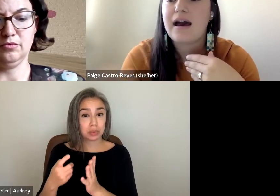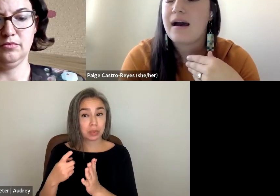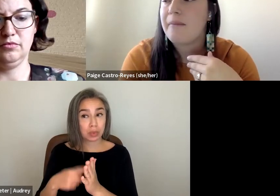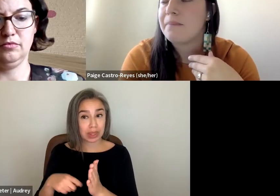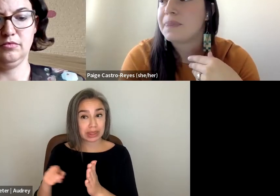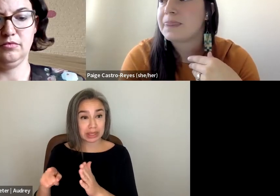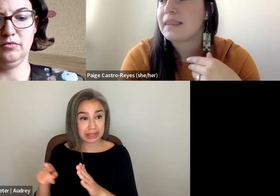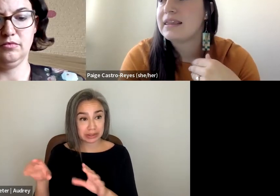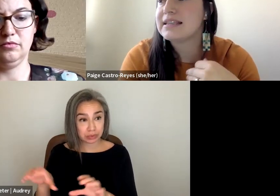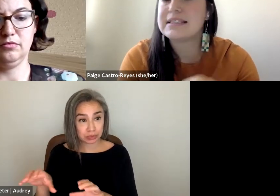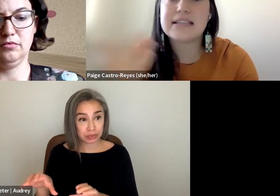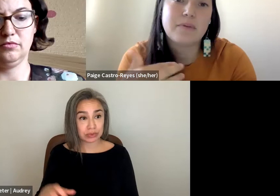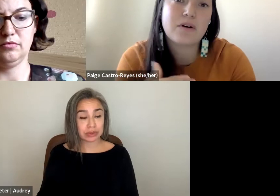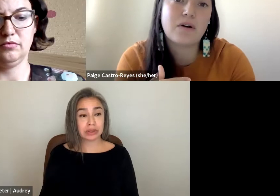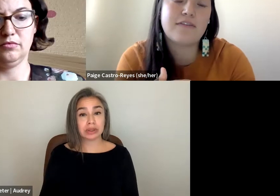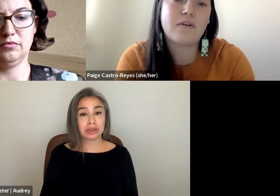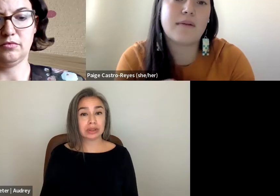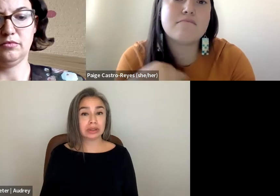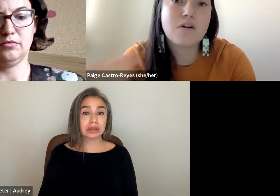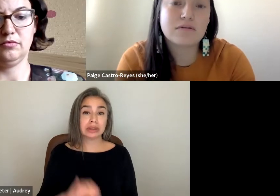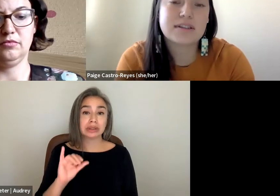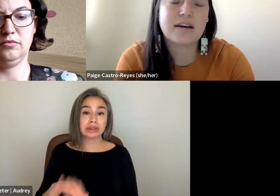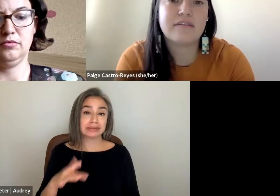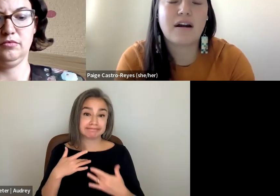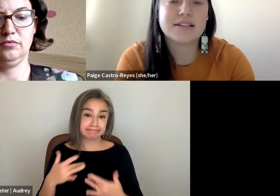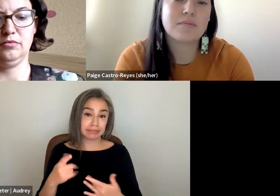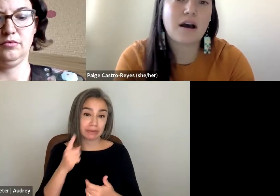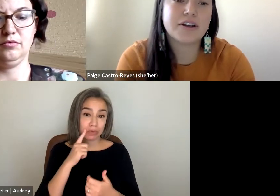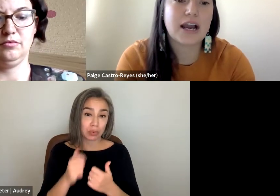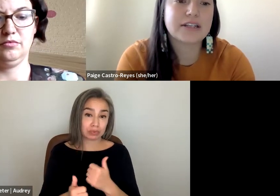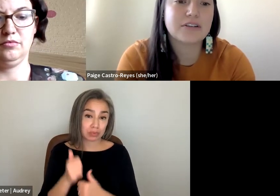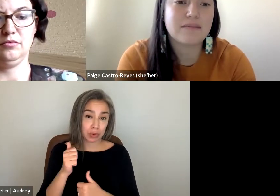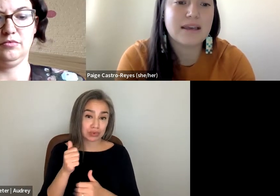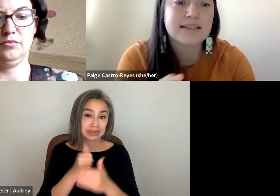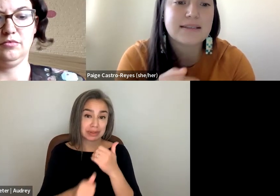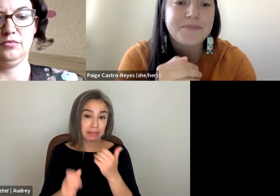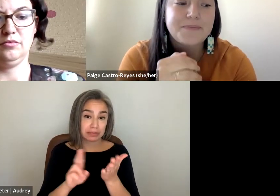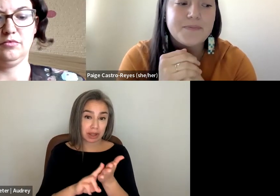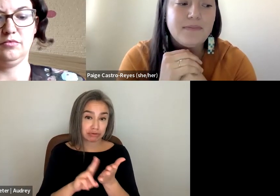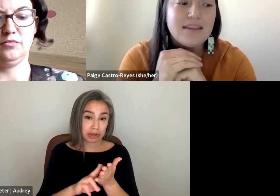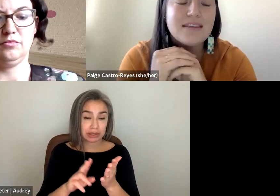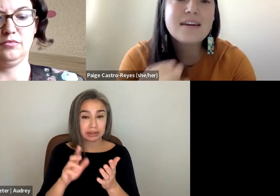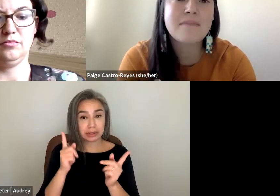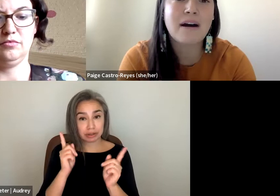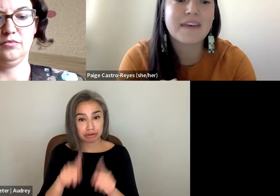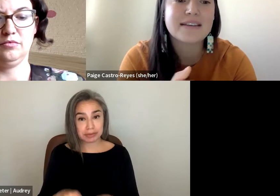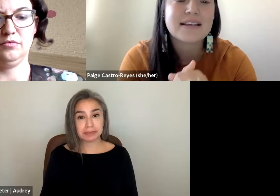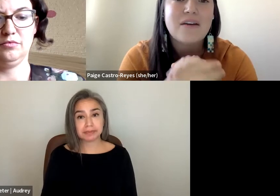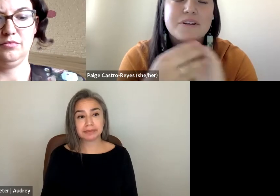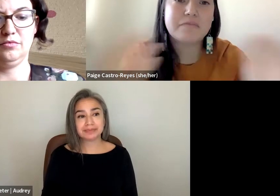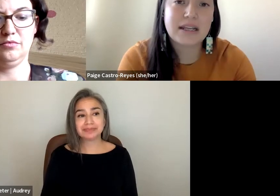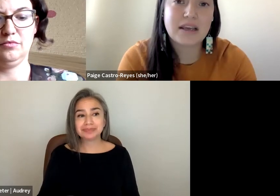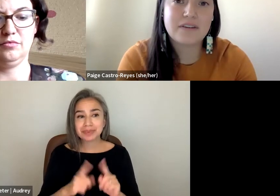And this is typical for most of our subcontract agreements. The thing about